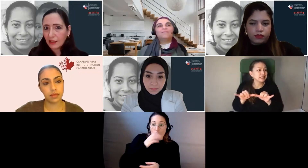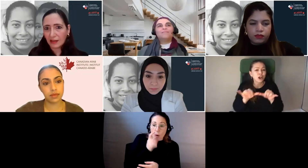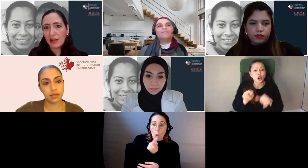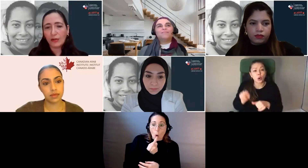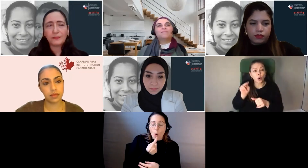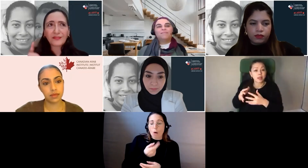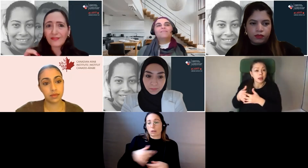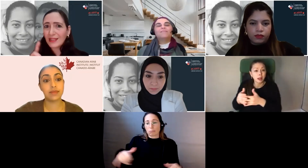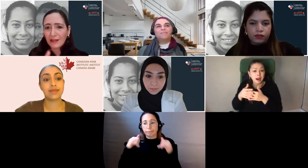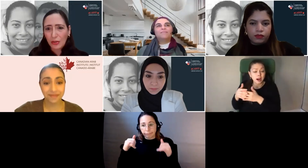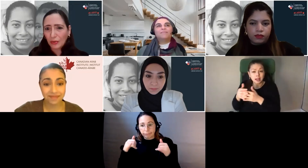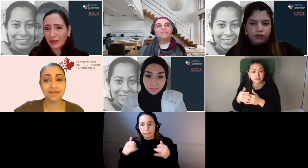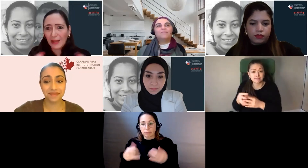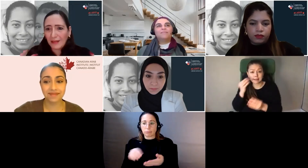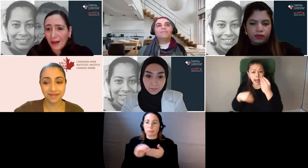toxic and a killer.